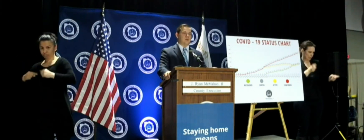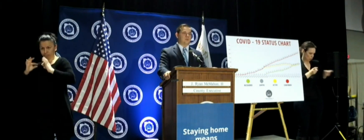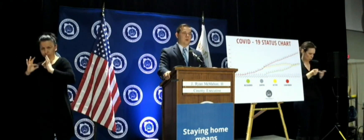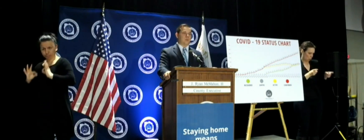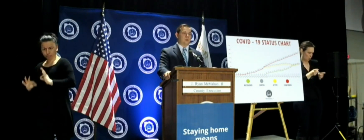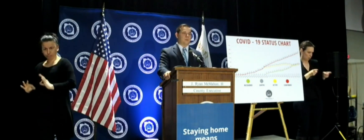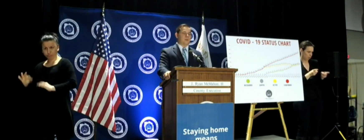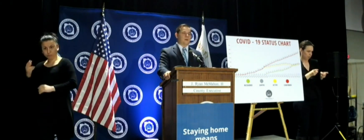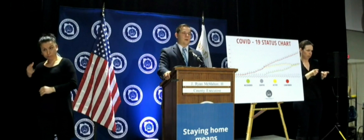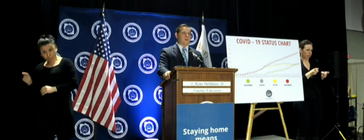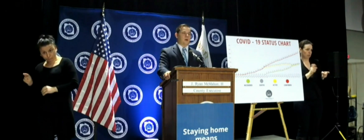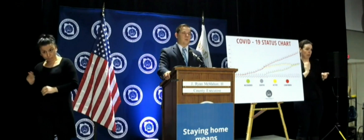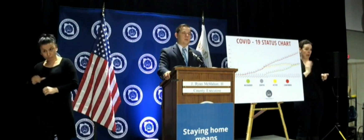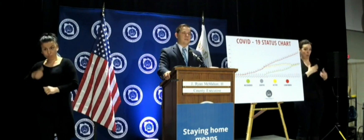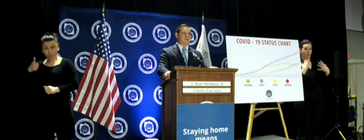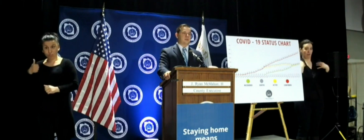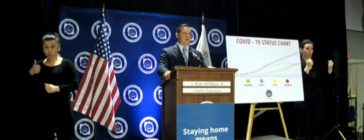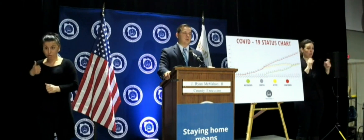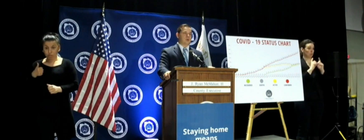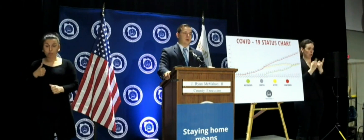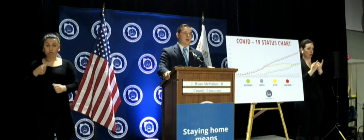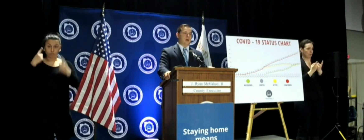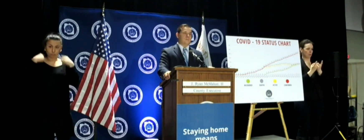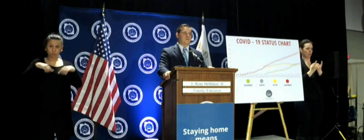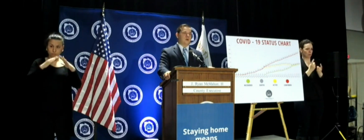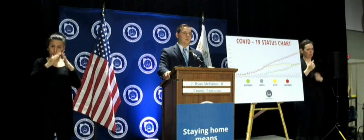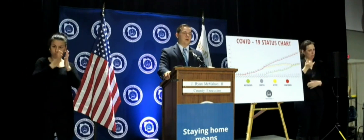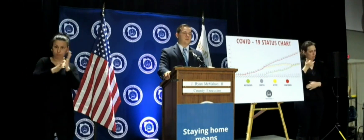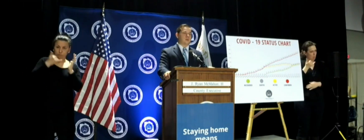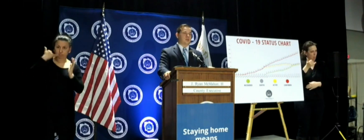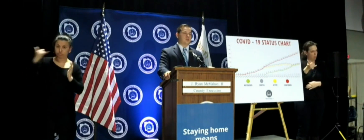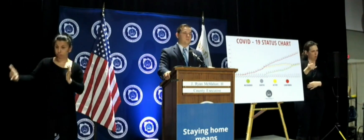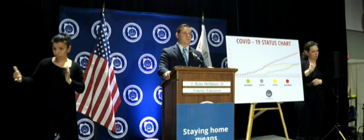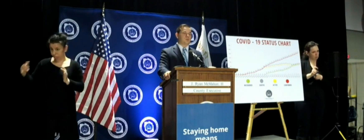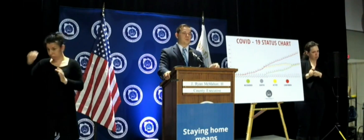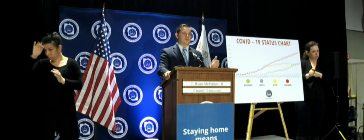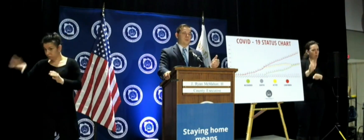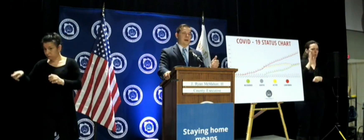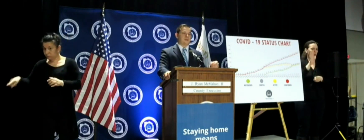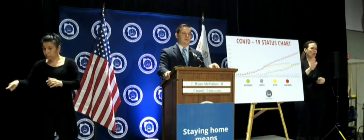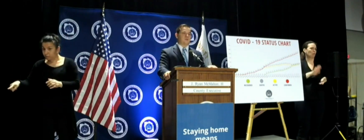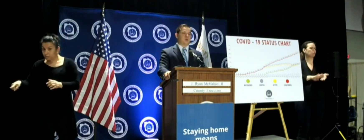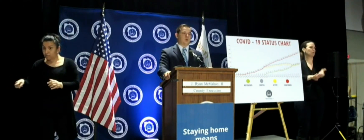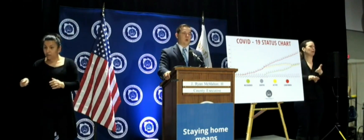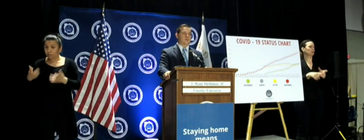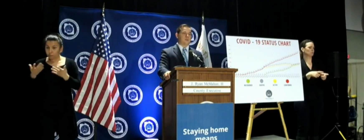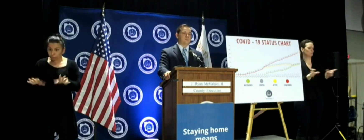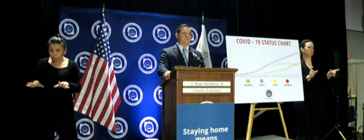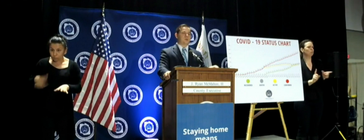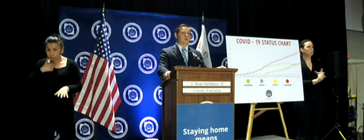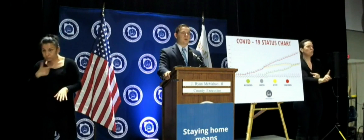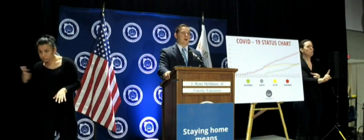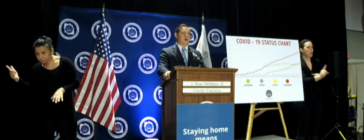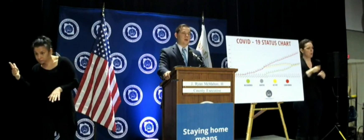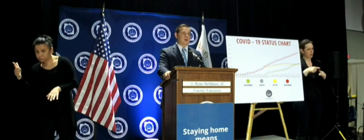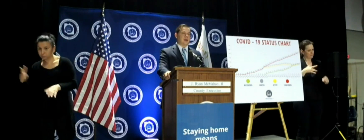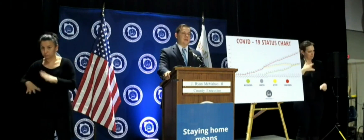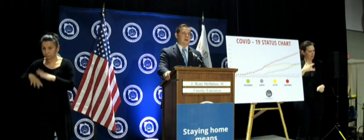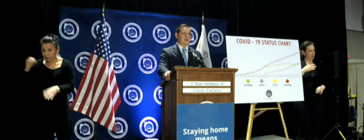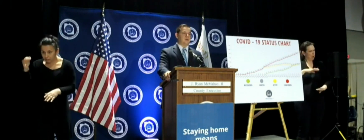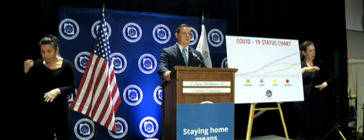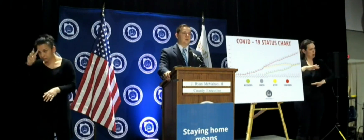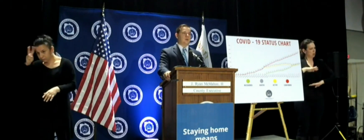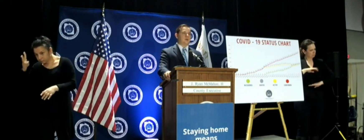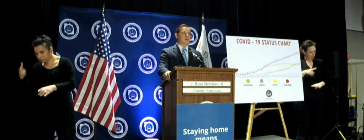and our health department about releasing you from isolation, which is if you're positive, or quarantine.